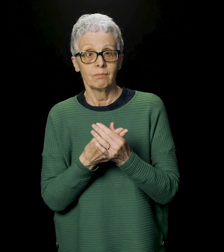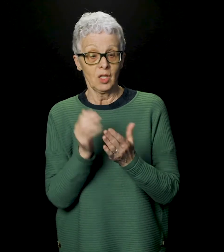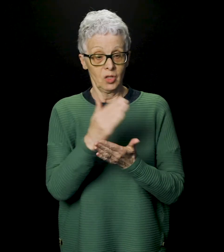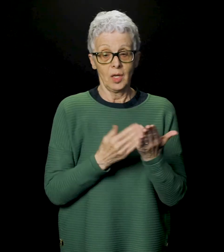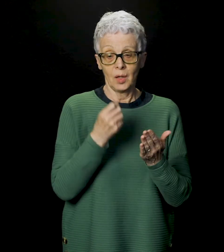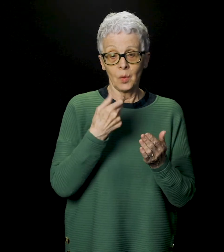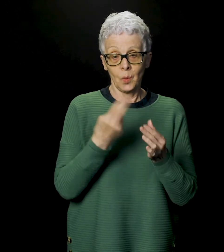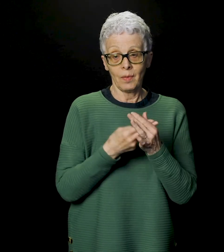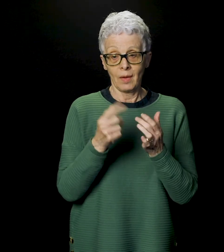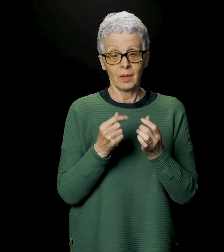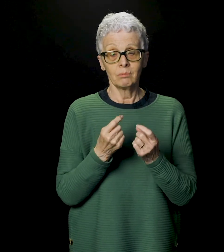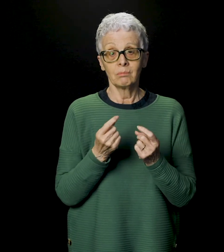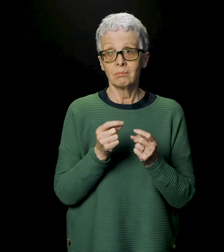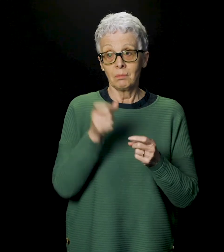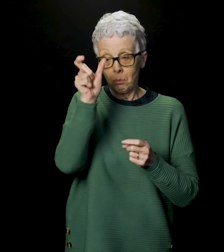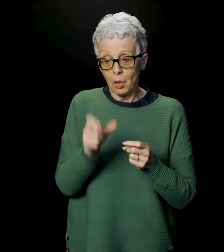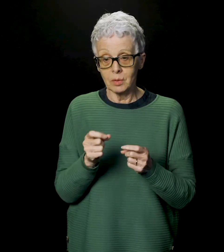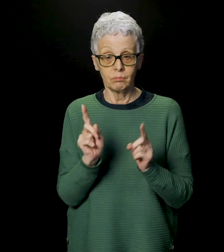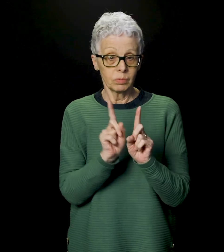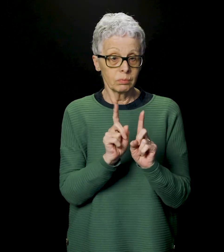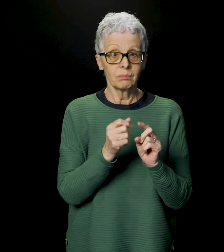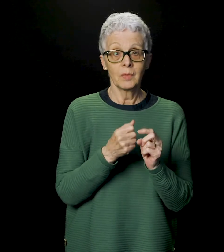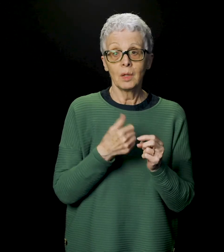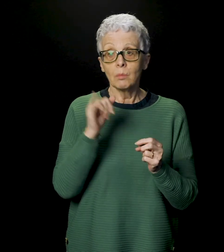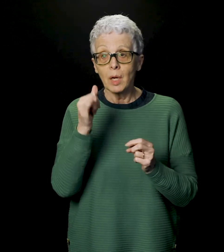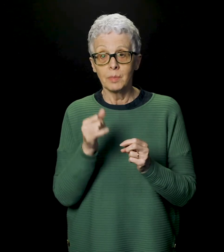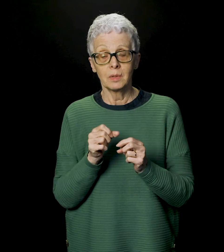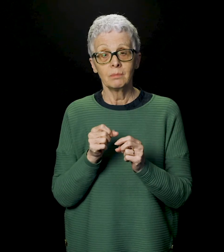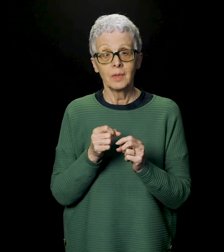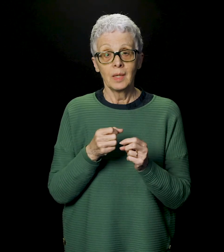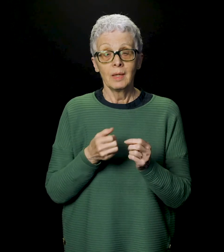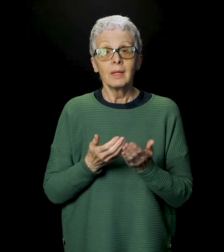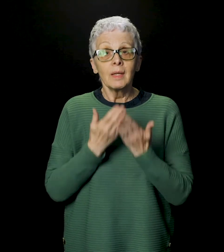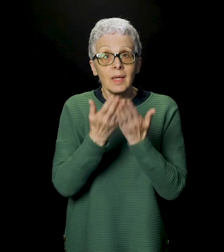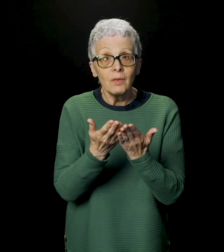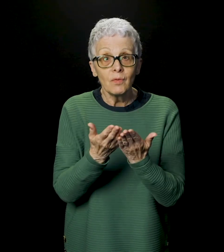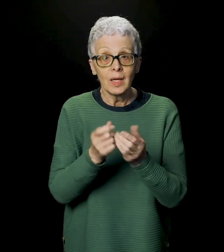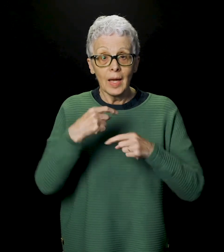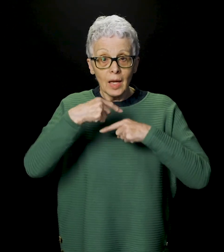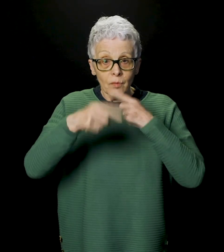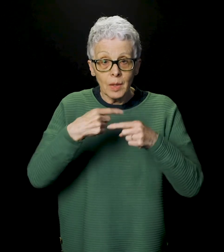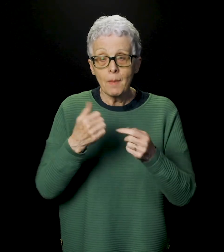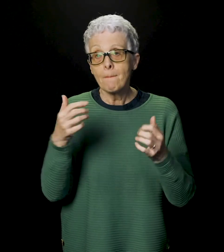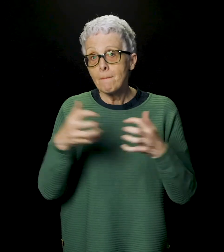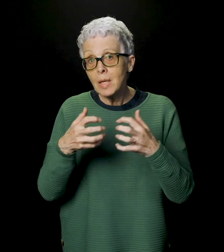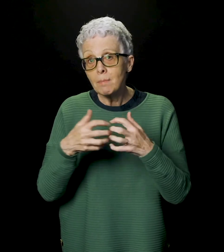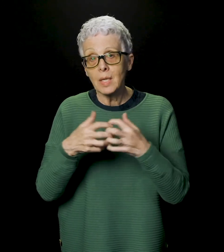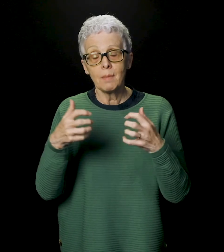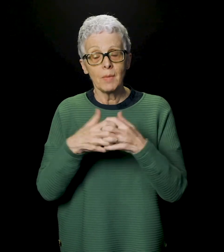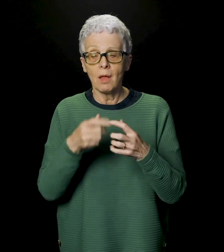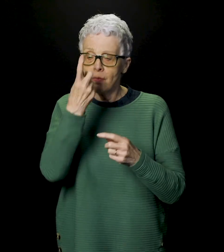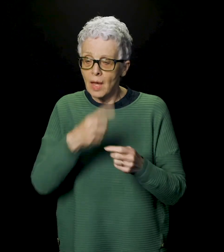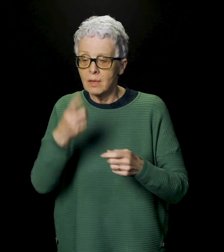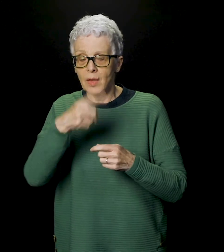share it on social media. Maybe send it to someone in a message or in your news feed. I think there are thousands, millions of people out